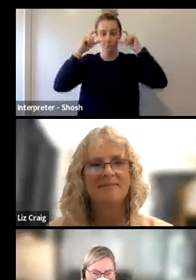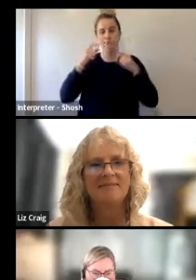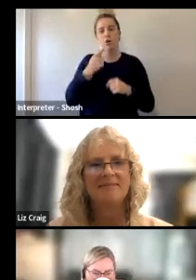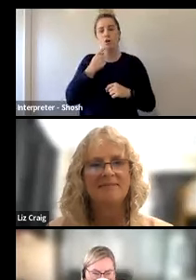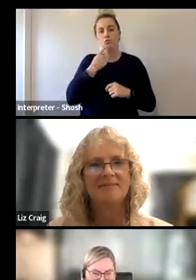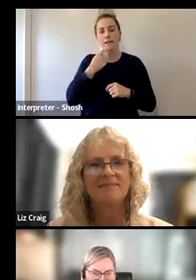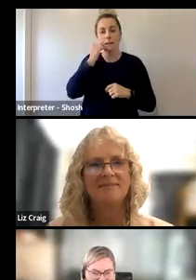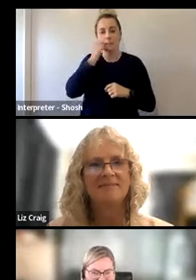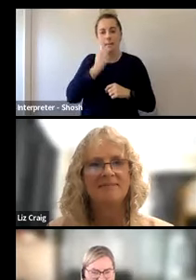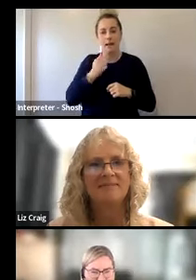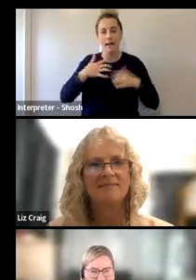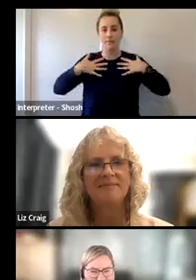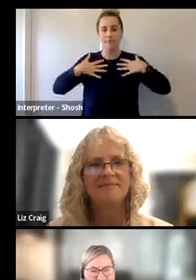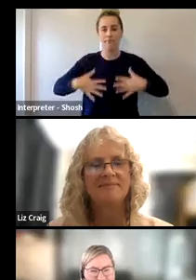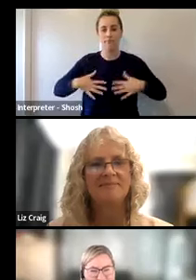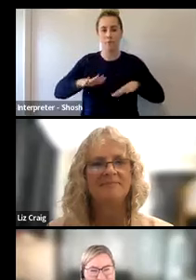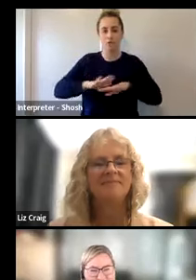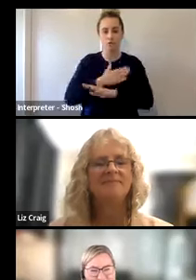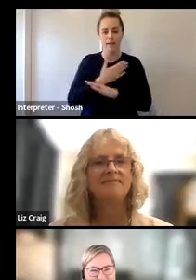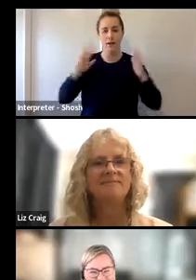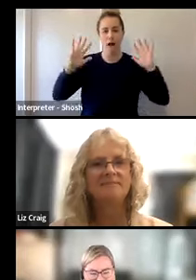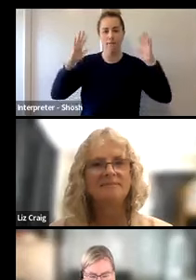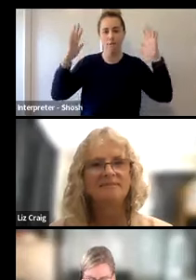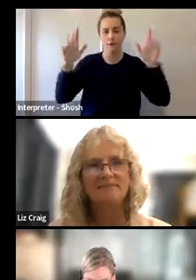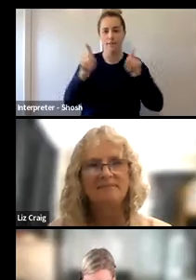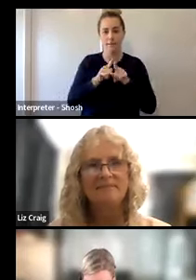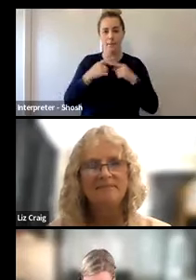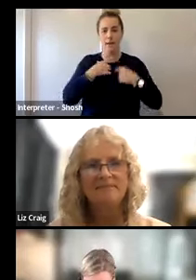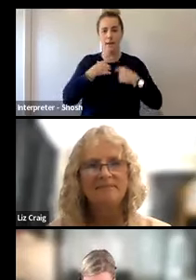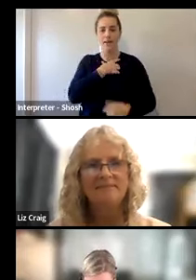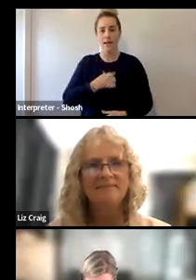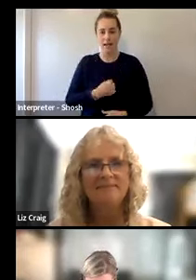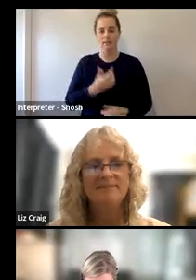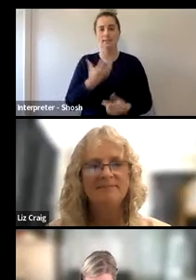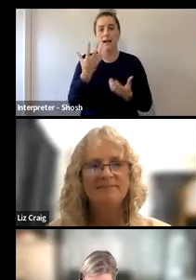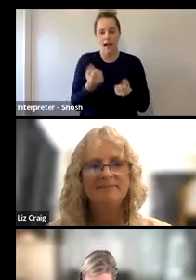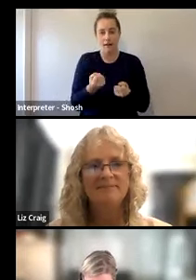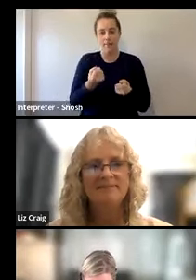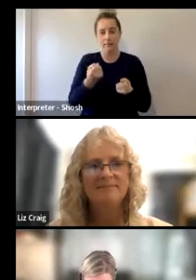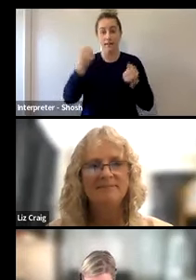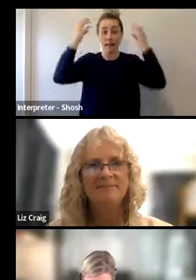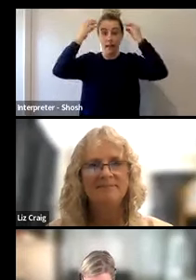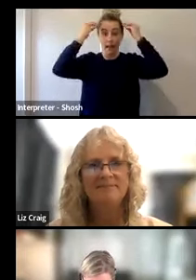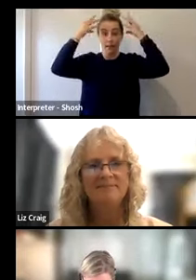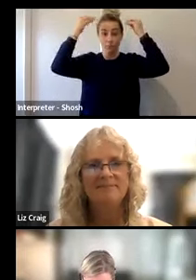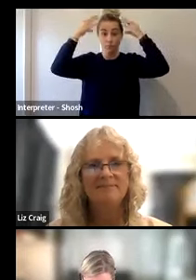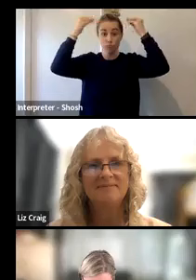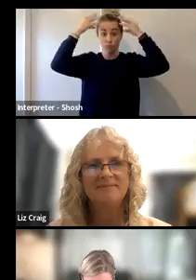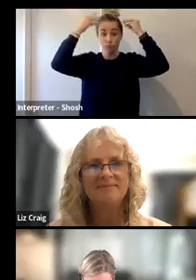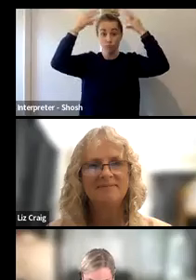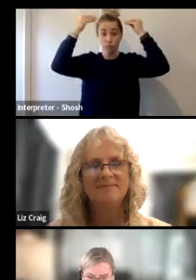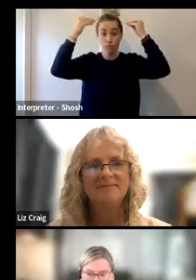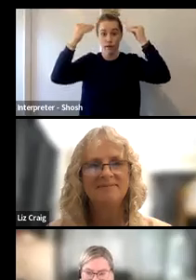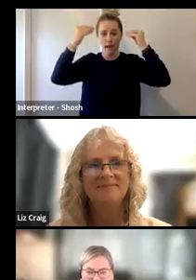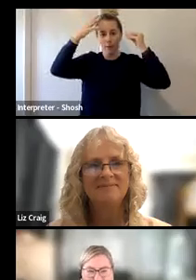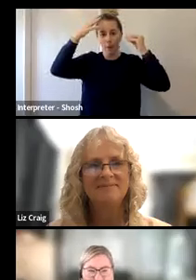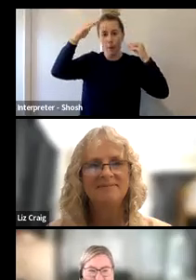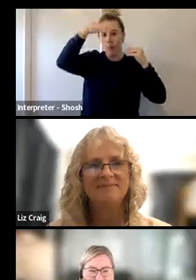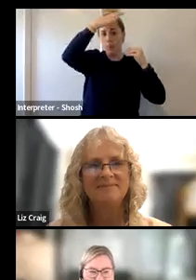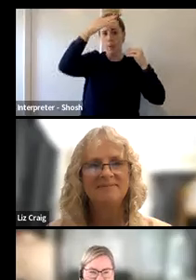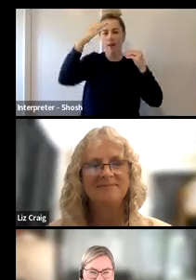glasses, wearing a forest green dress with a little necklace on. My hair, while being spiky, has a whiff of a